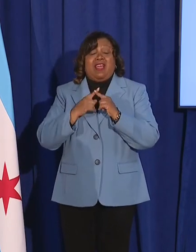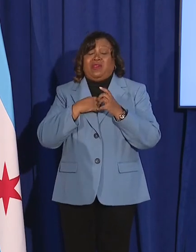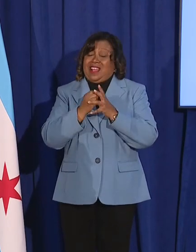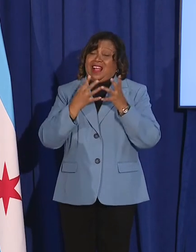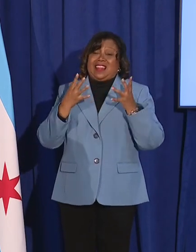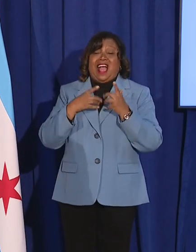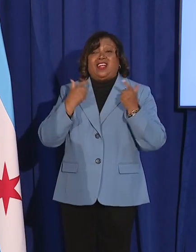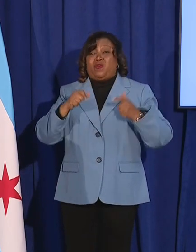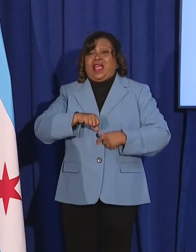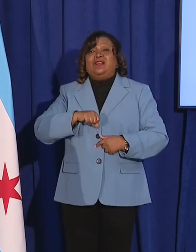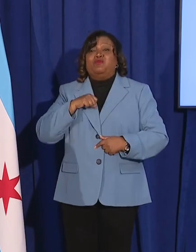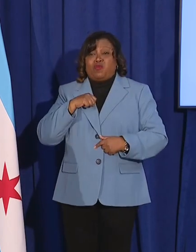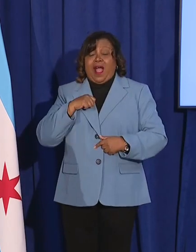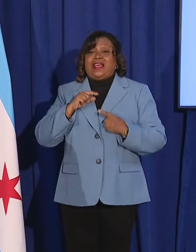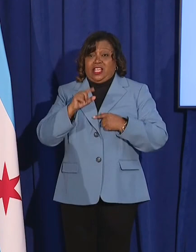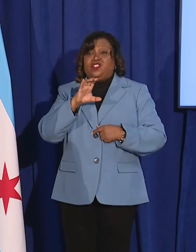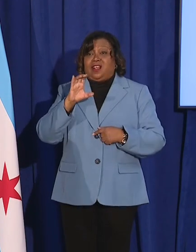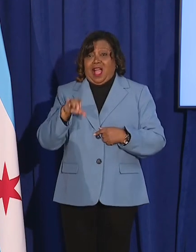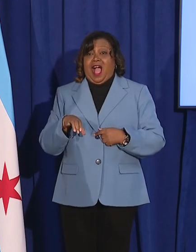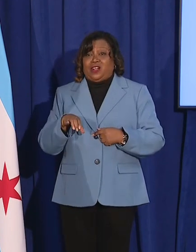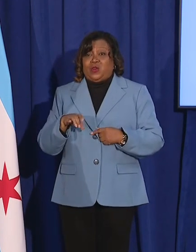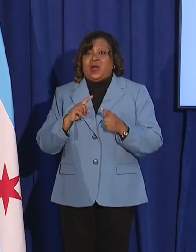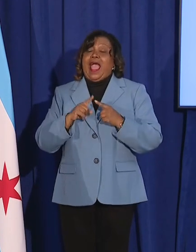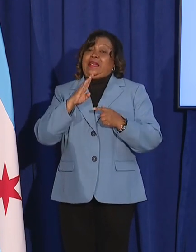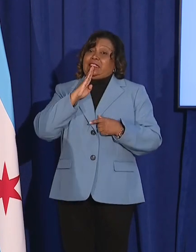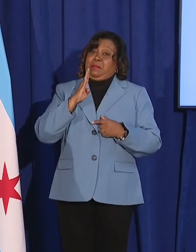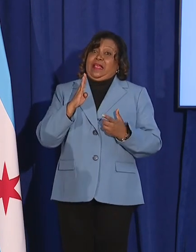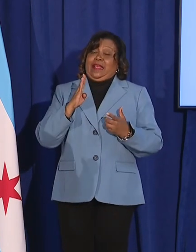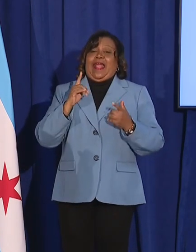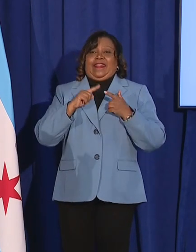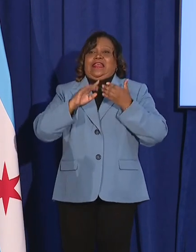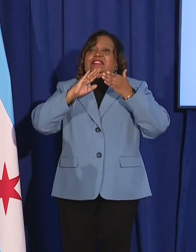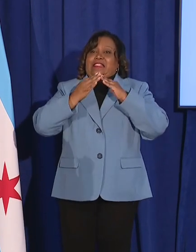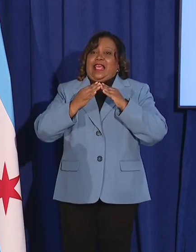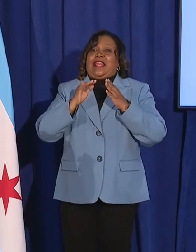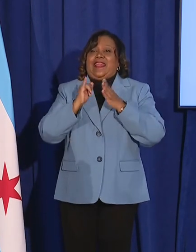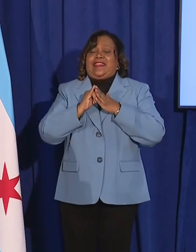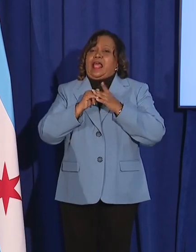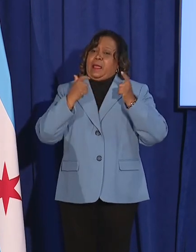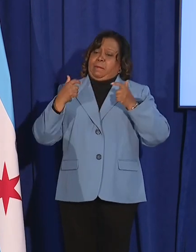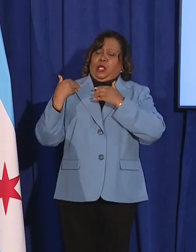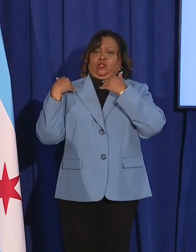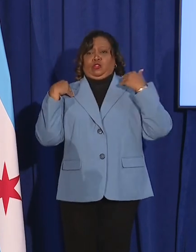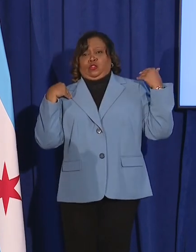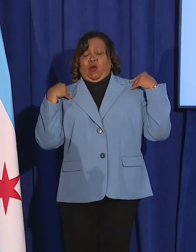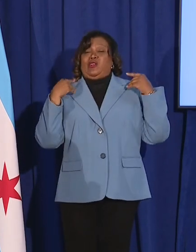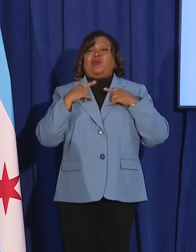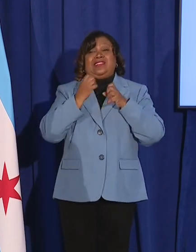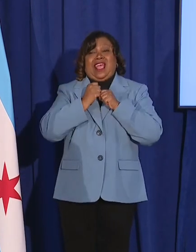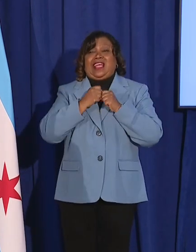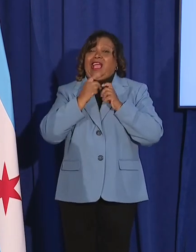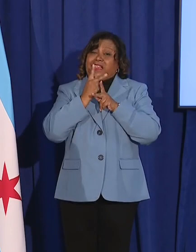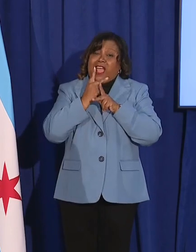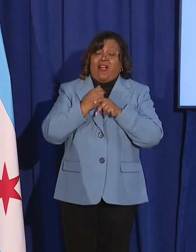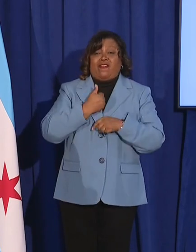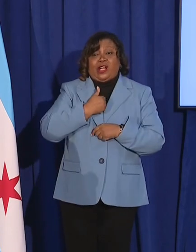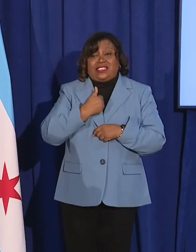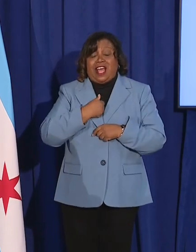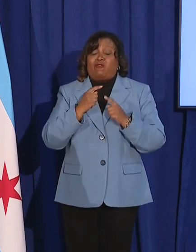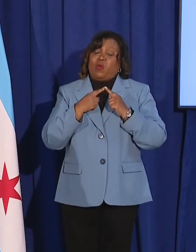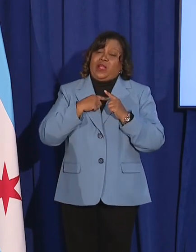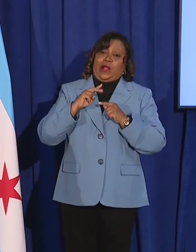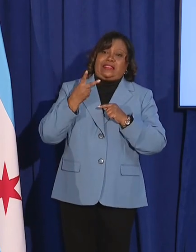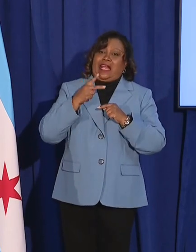take a lot of great pride in Chicago as being this city that of big shoulders, where we take care of ourselves, where